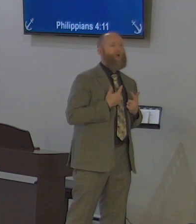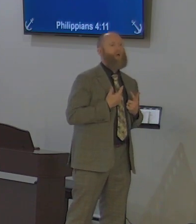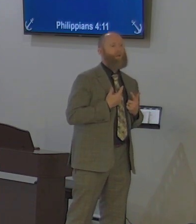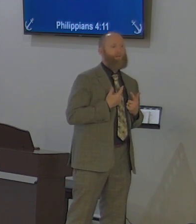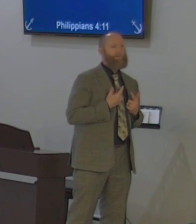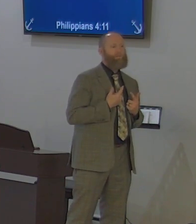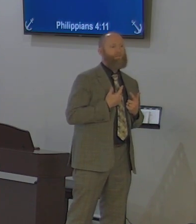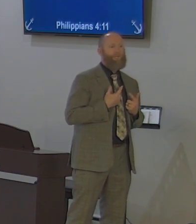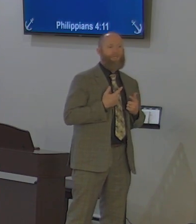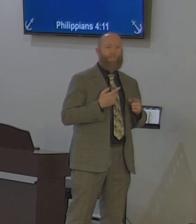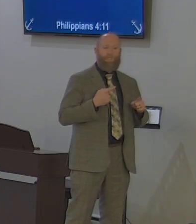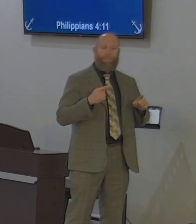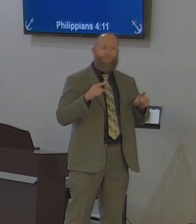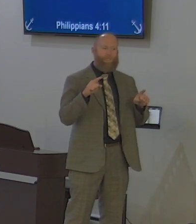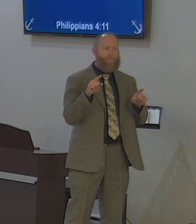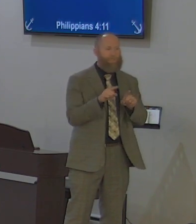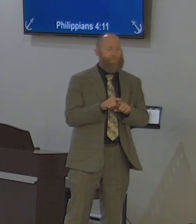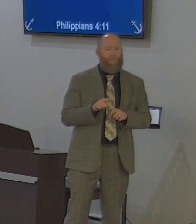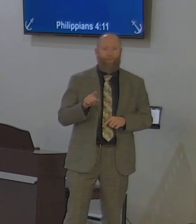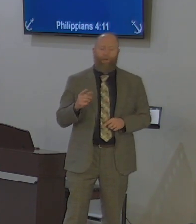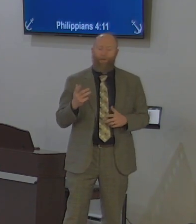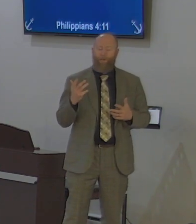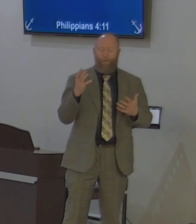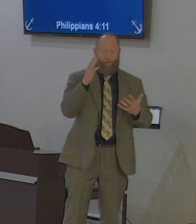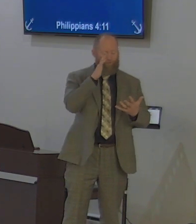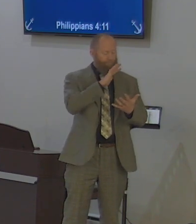us. We made a crazy trip